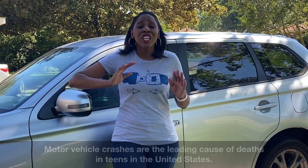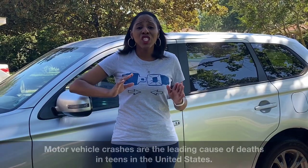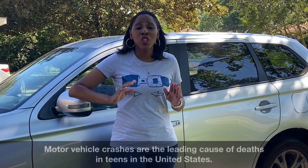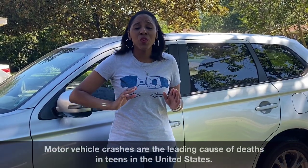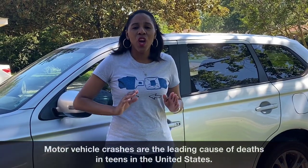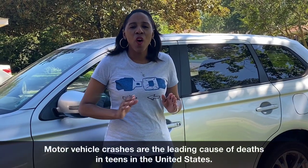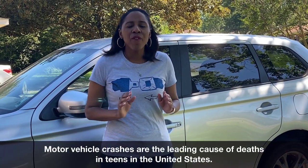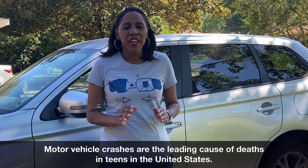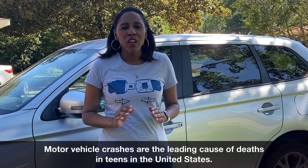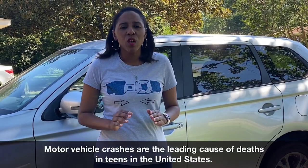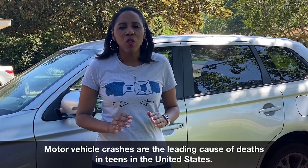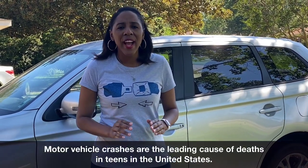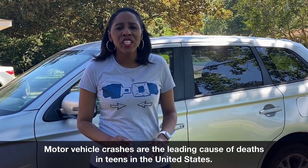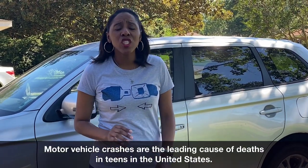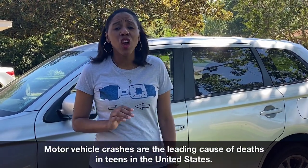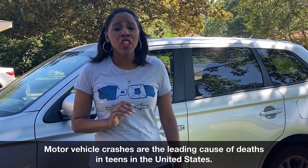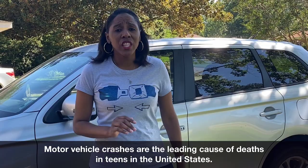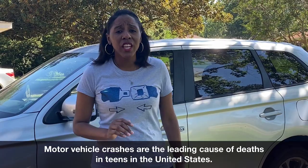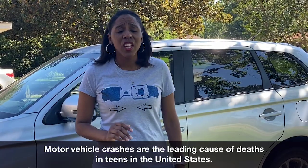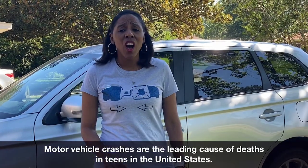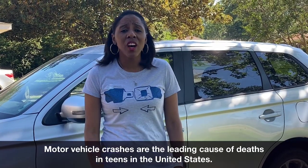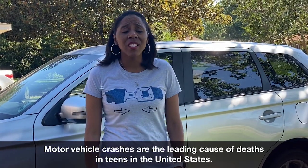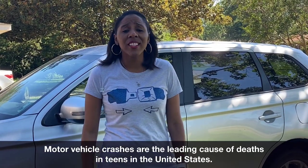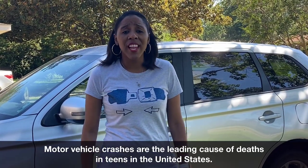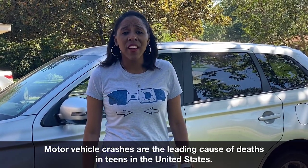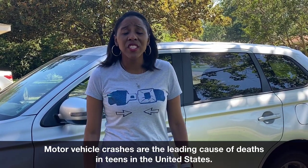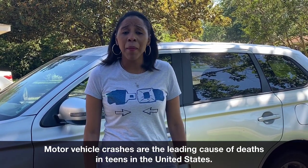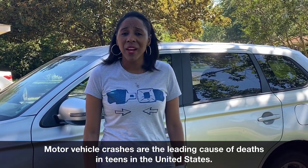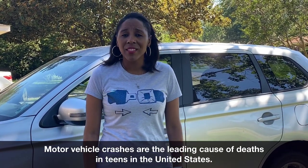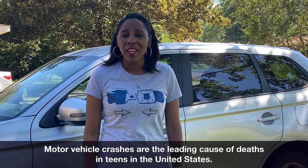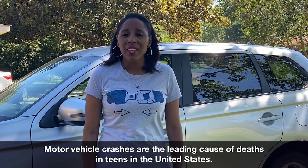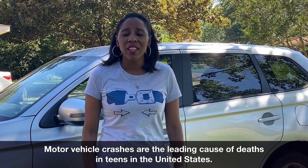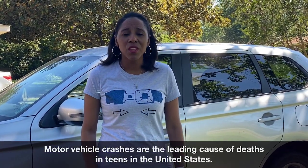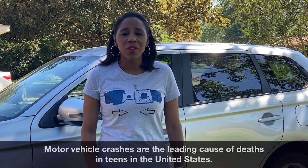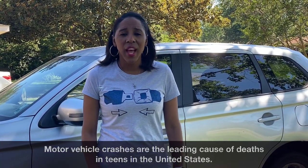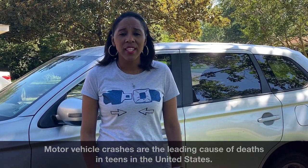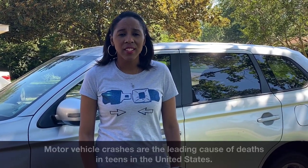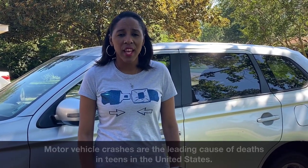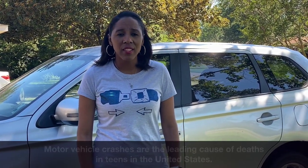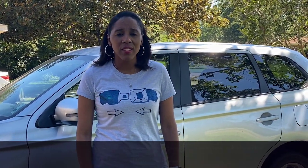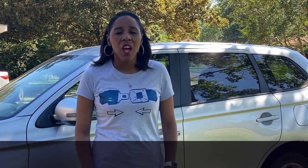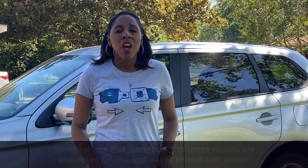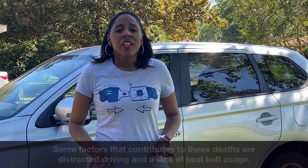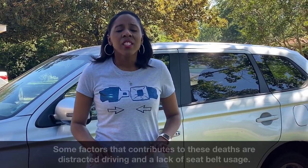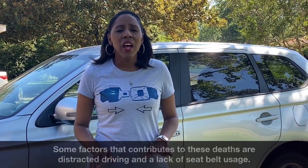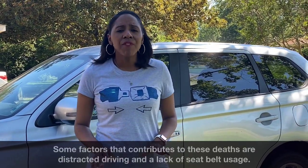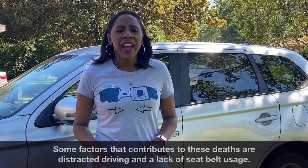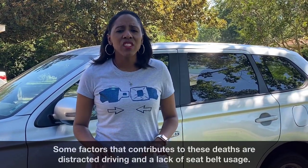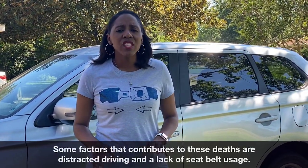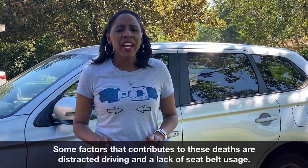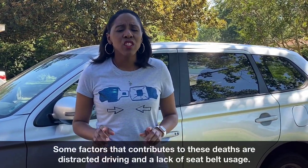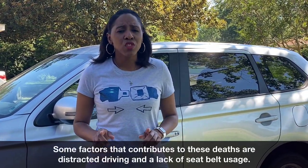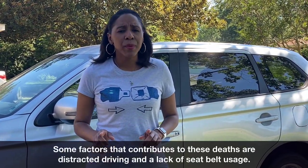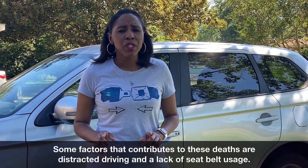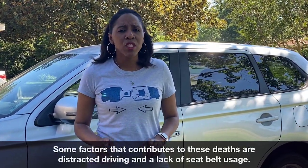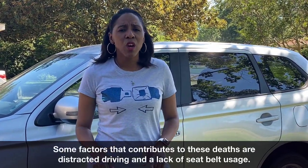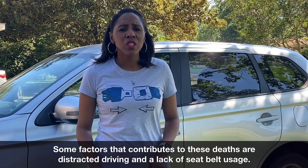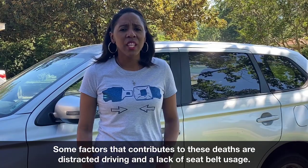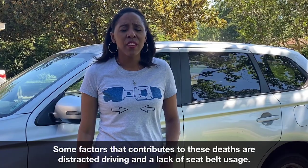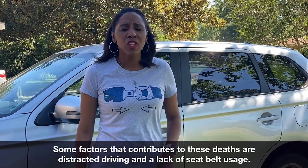Did you know vehicle crashes are the leading cause of deaths among teens in the United States? Some factors that contribute to those deaths